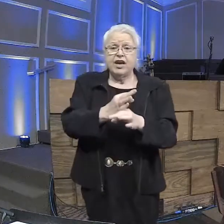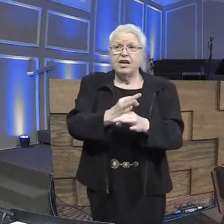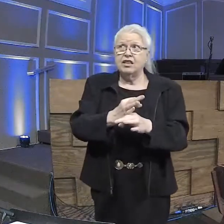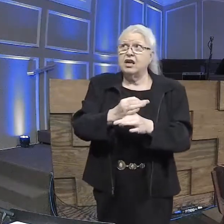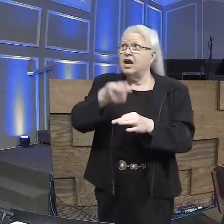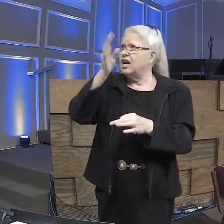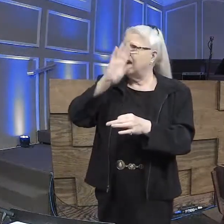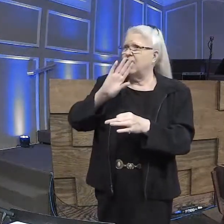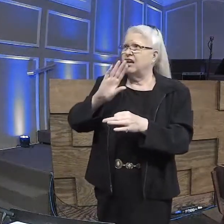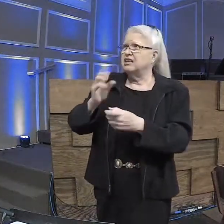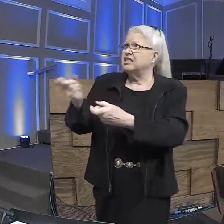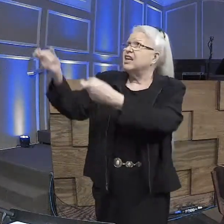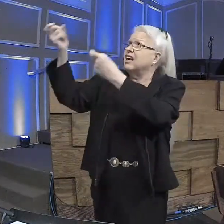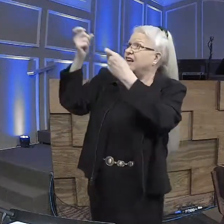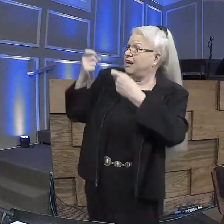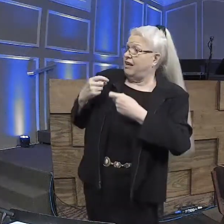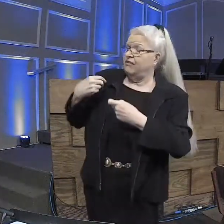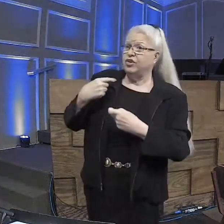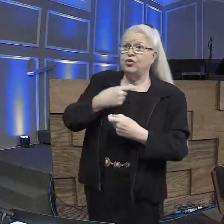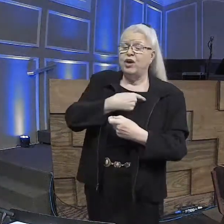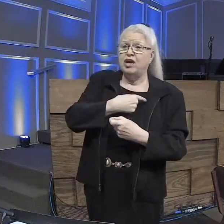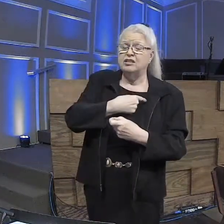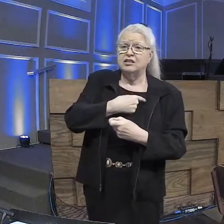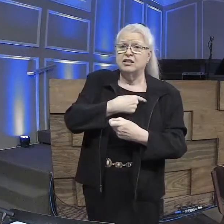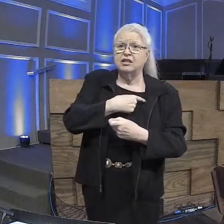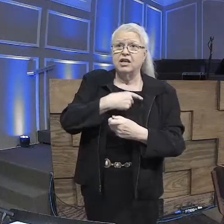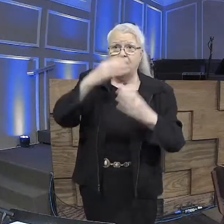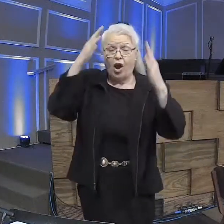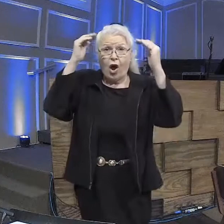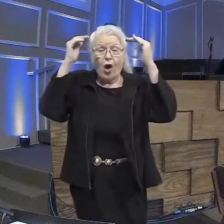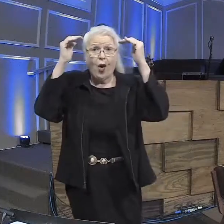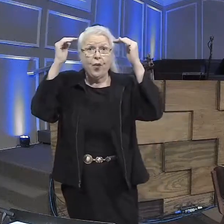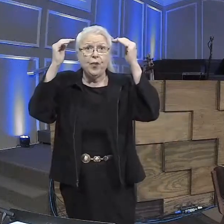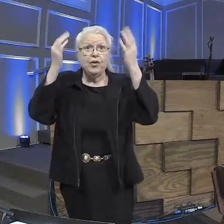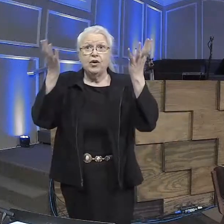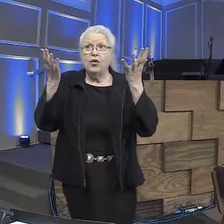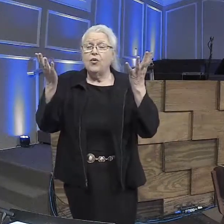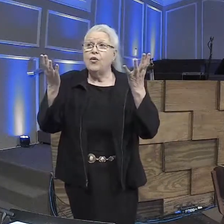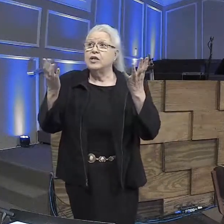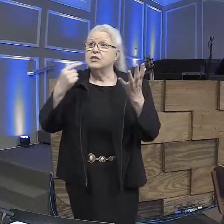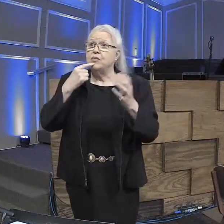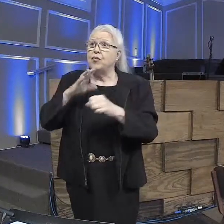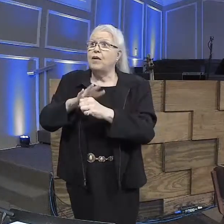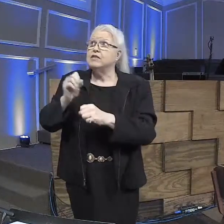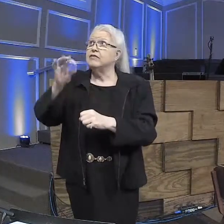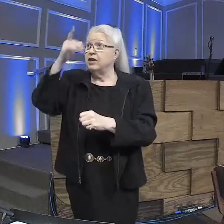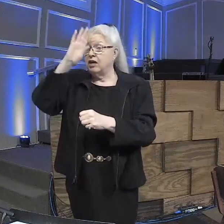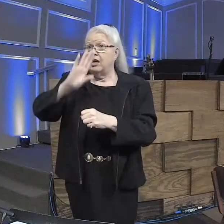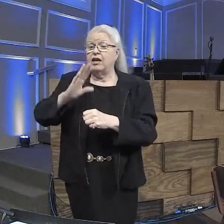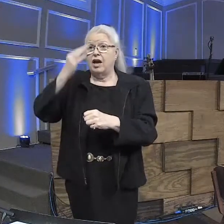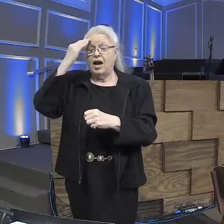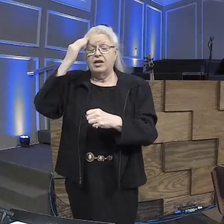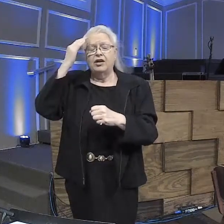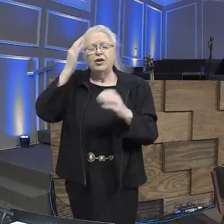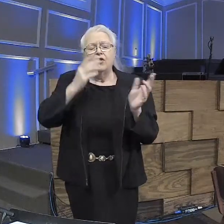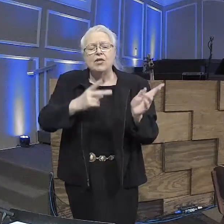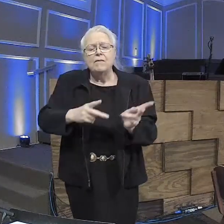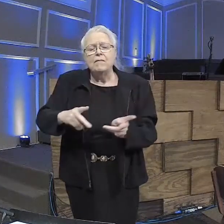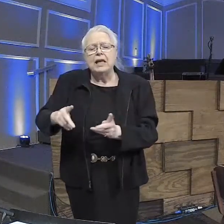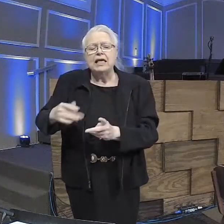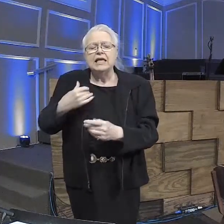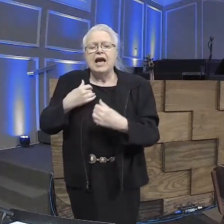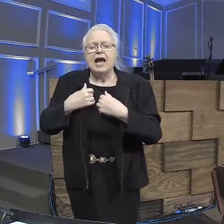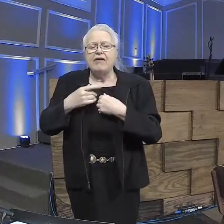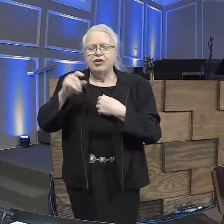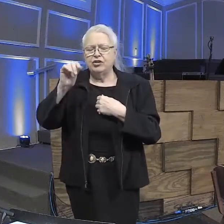gift, lest any of us would boast. Also, there's hope. What's the promise of God? For I know the plans that I have for you, says the Lord,